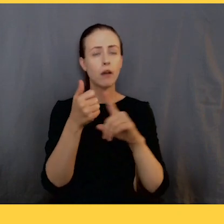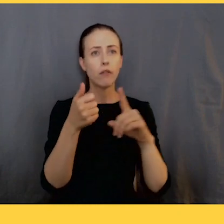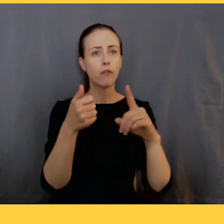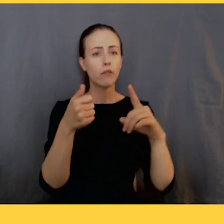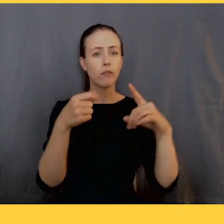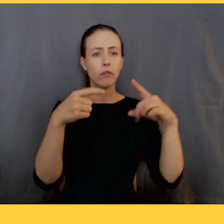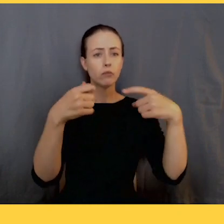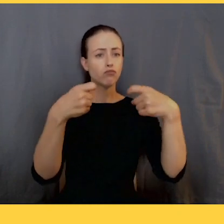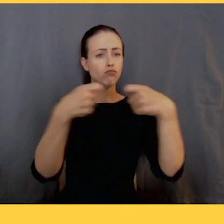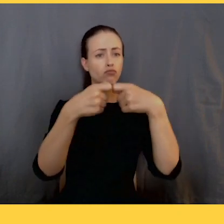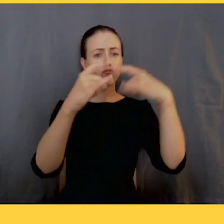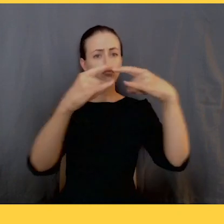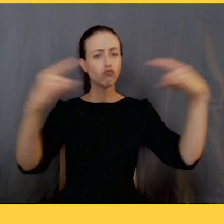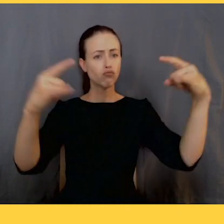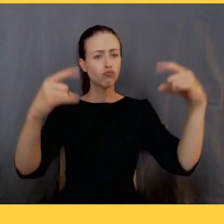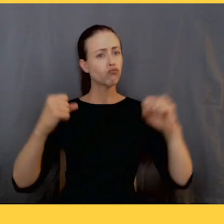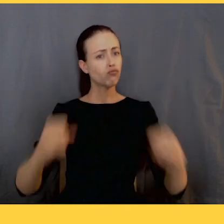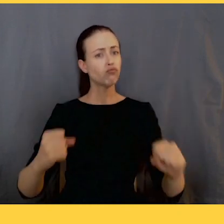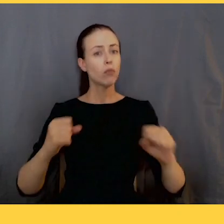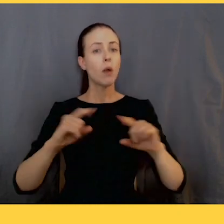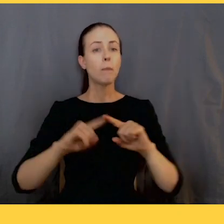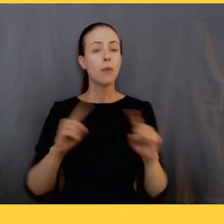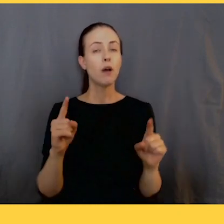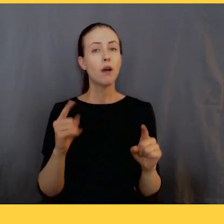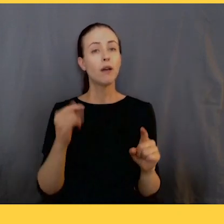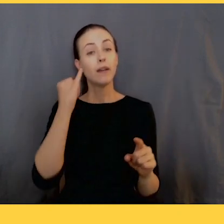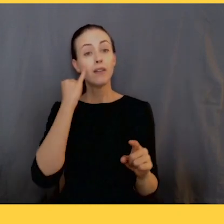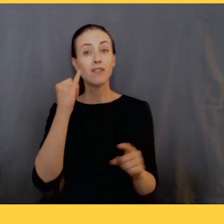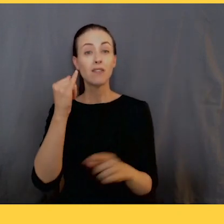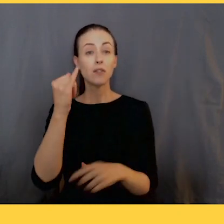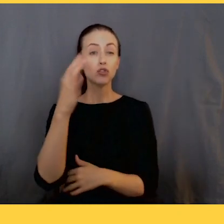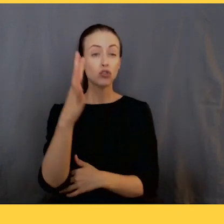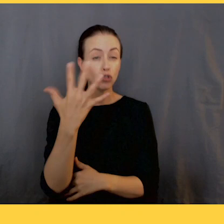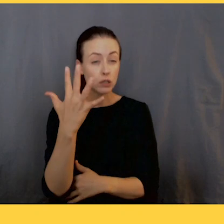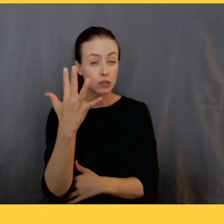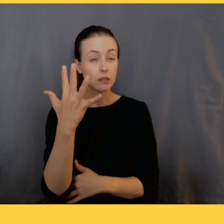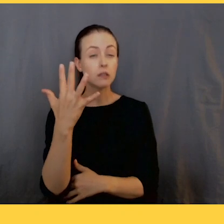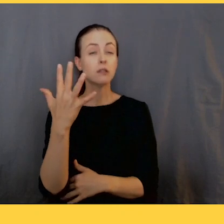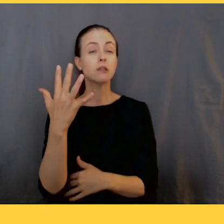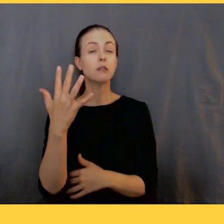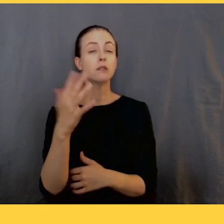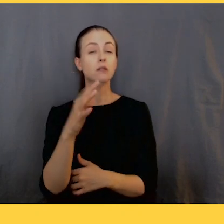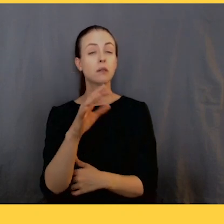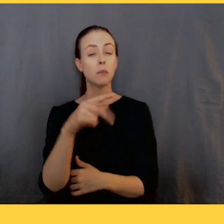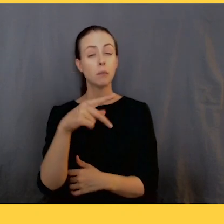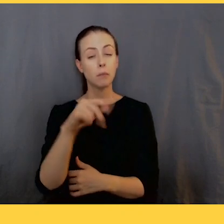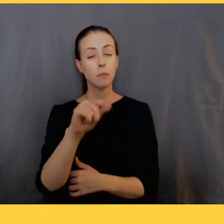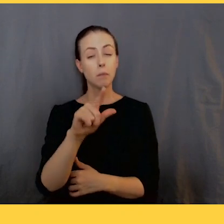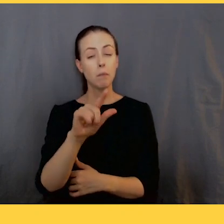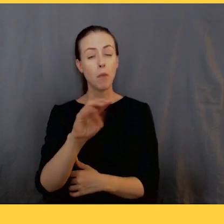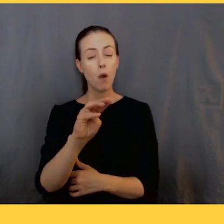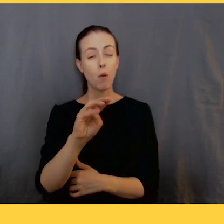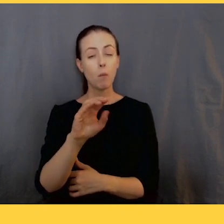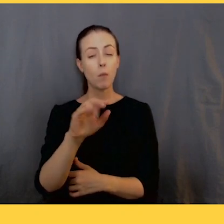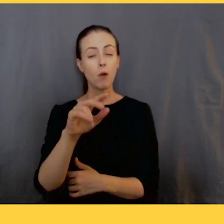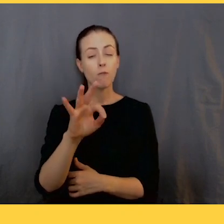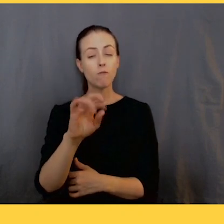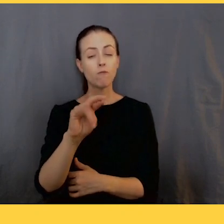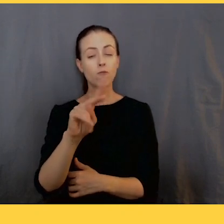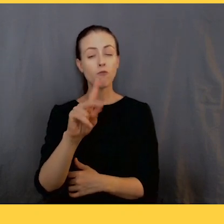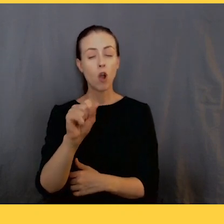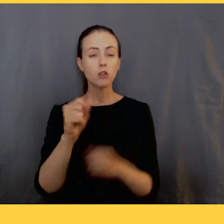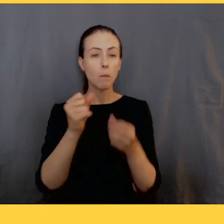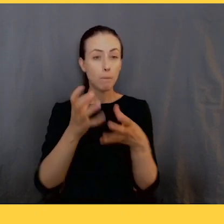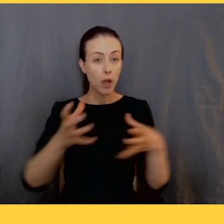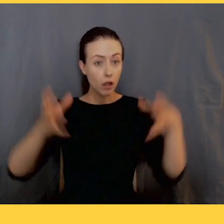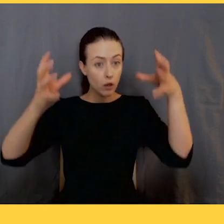and metallic balloons and tent tarps that gets blown into our power line and created ignition that way. So wind